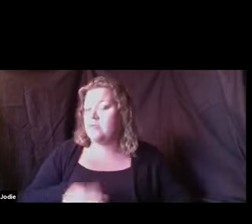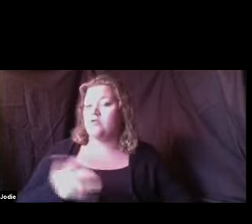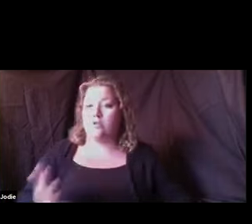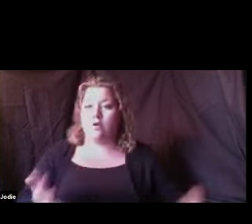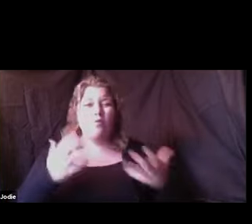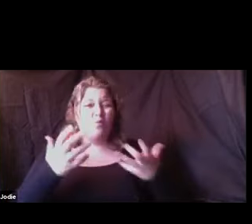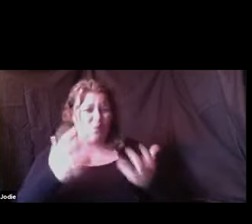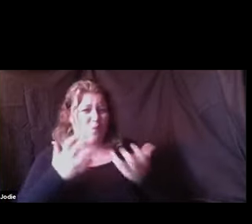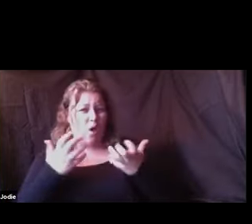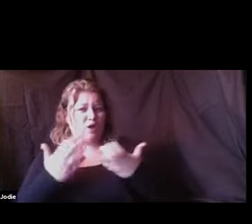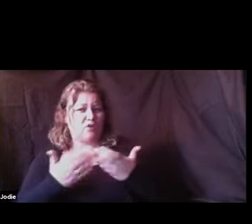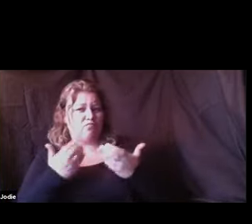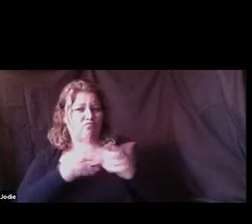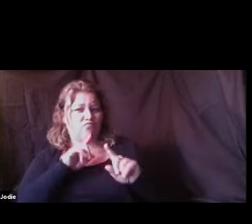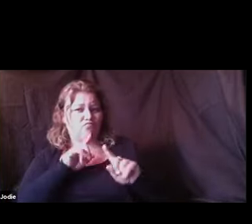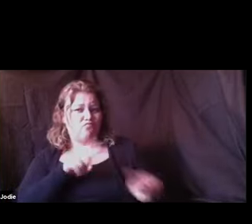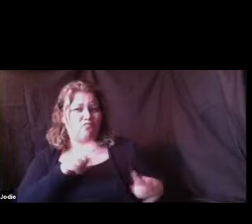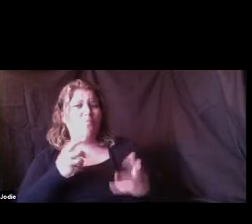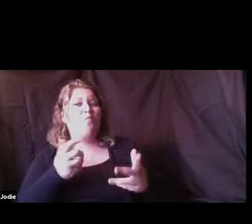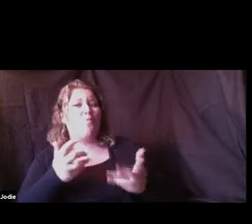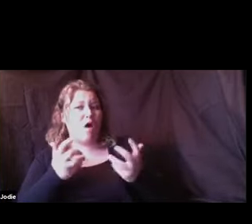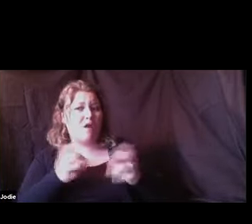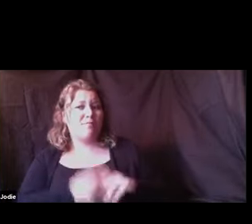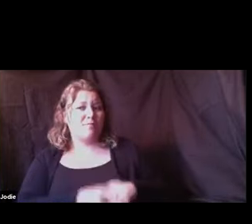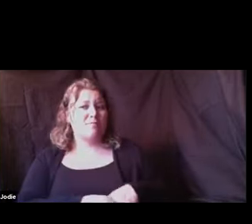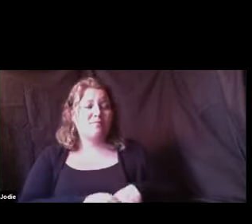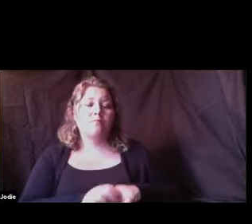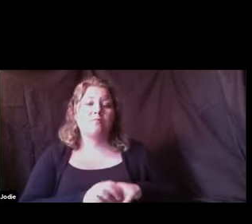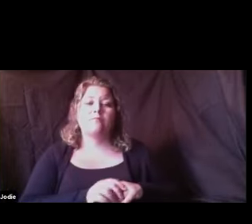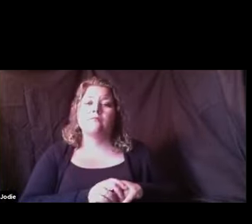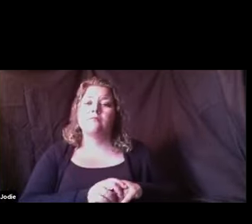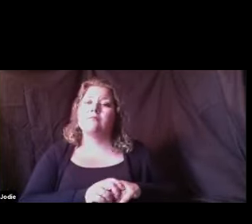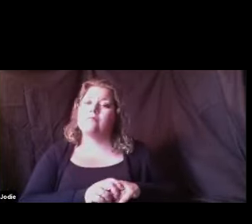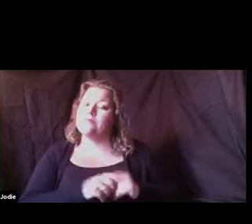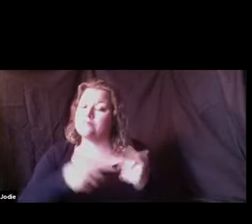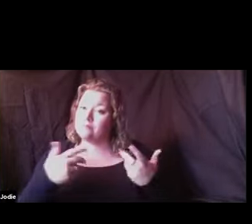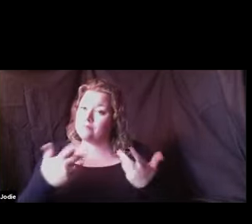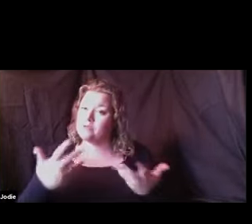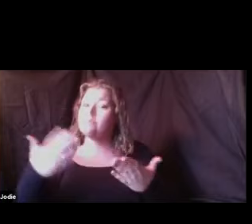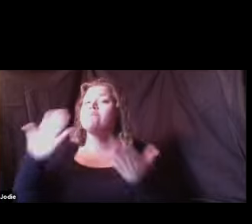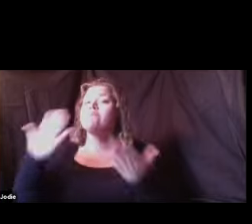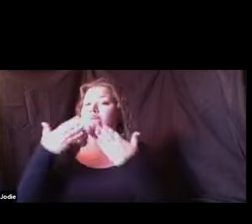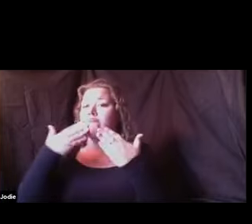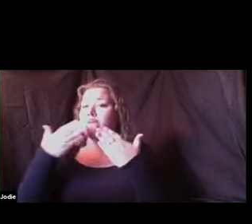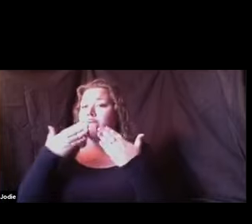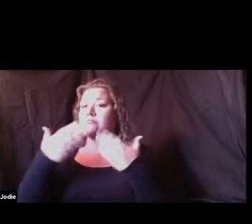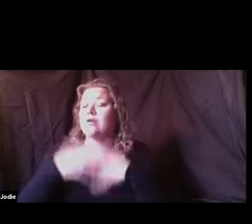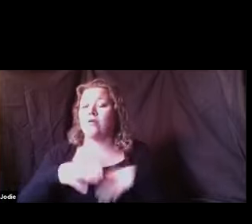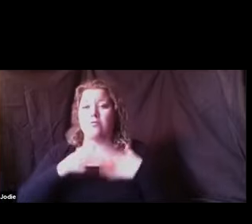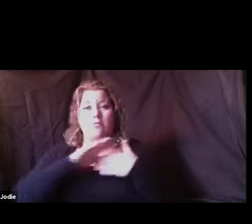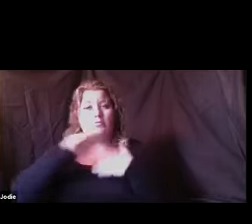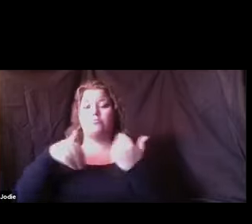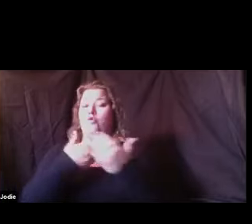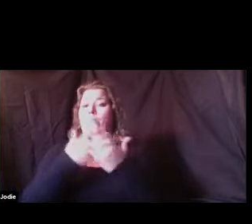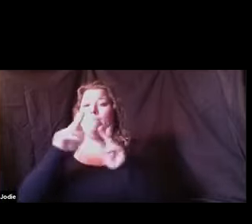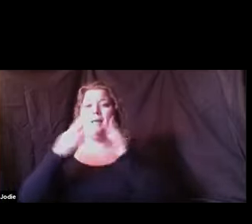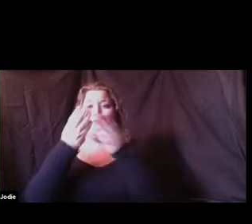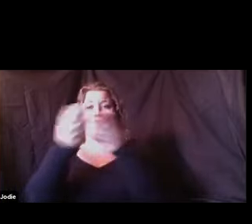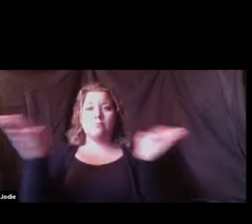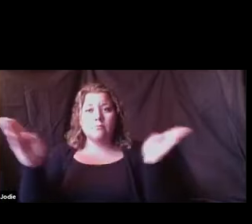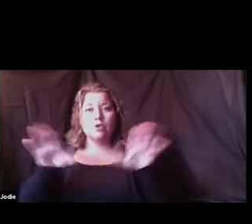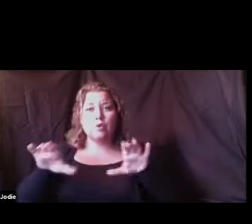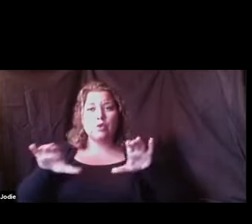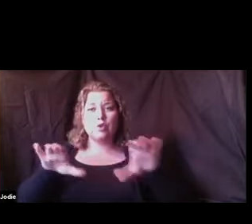And I guess I just want to say thank you to everyone. All of you out there who are doing your